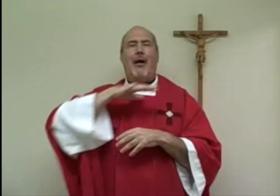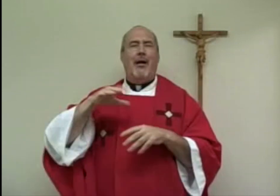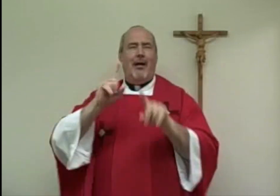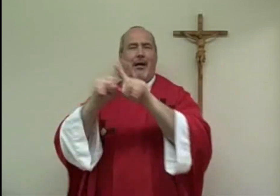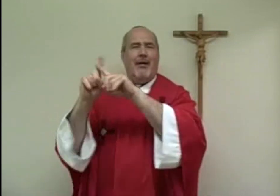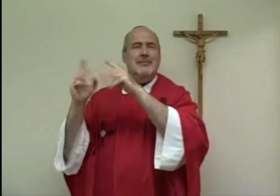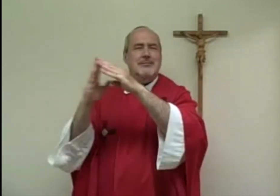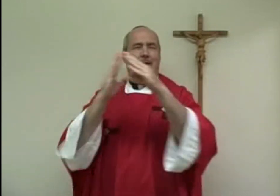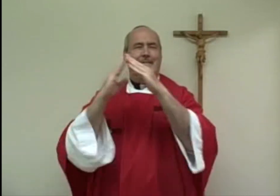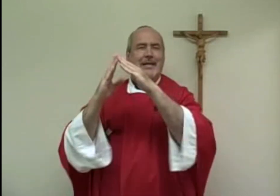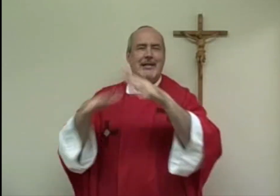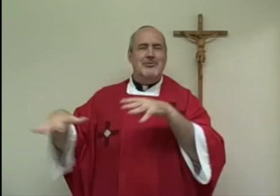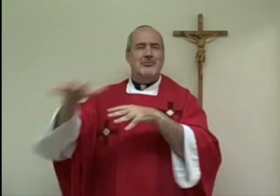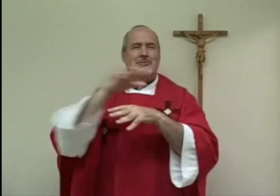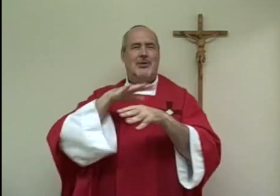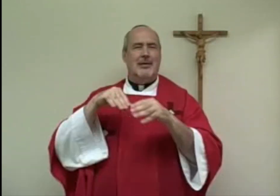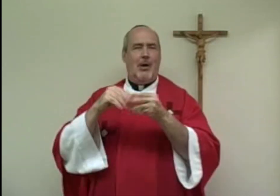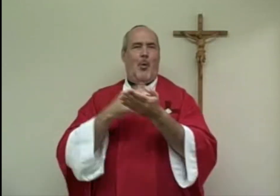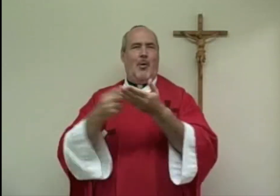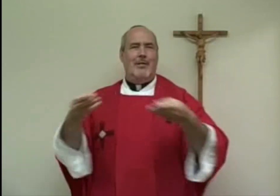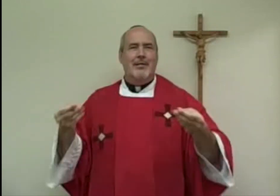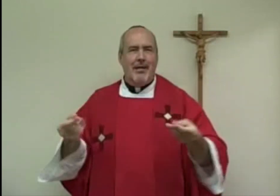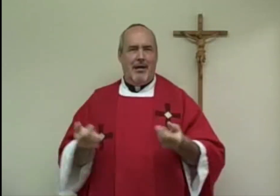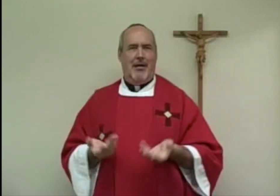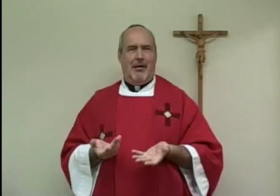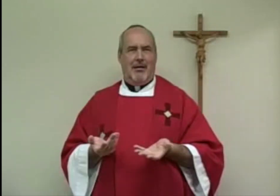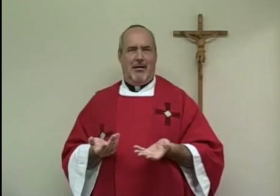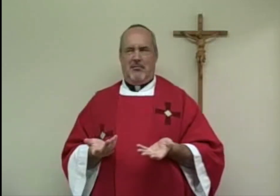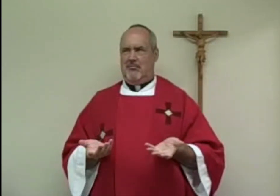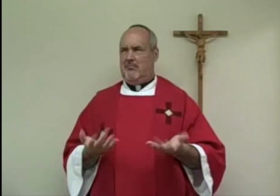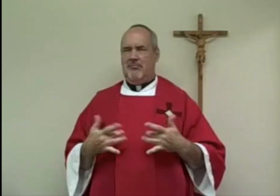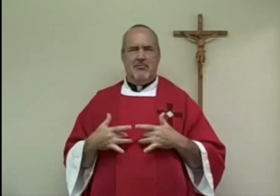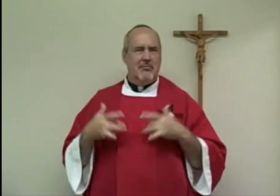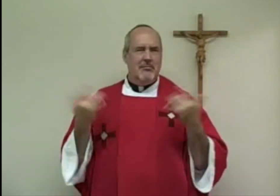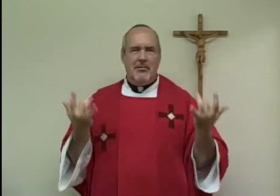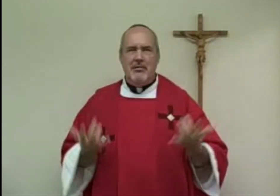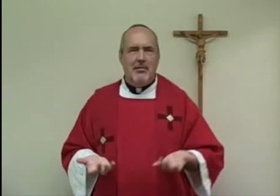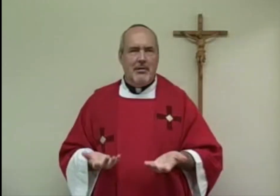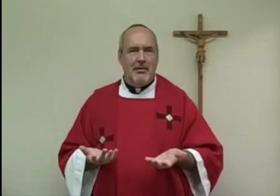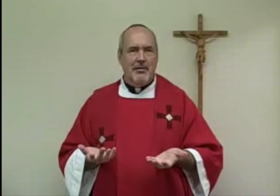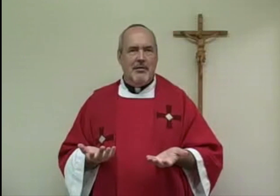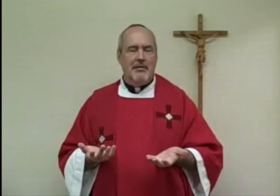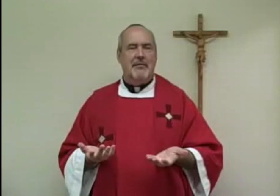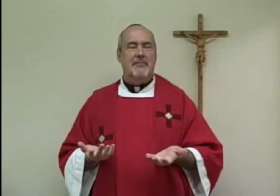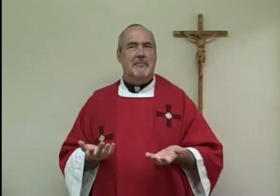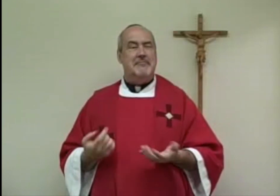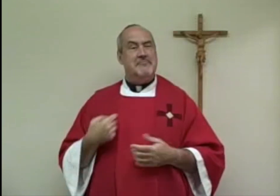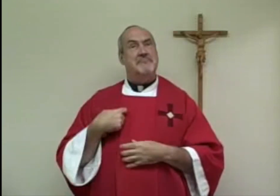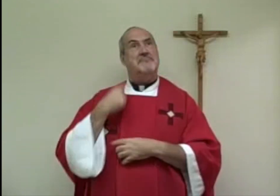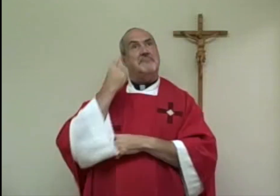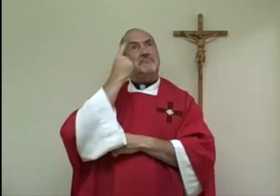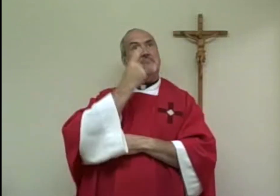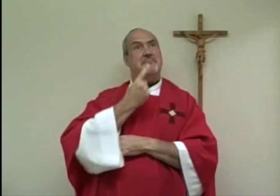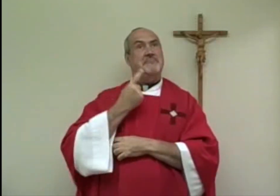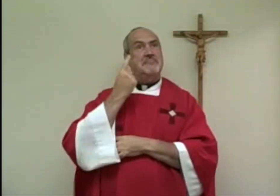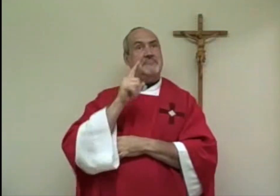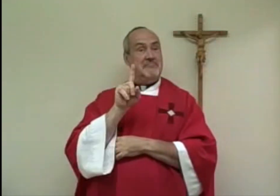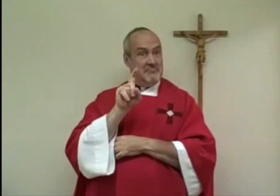works that he'd done throughout all of the cities in the entire Holy Land. They had no idea who